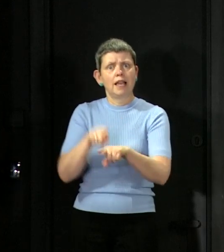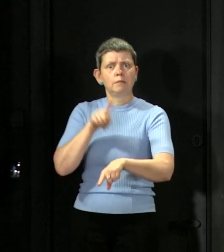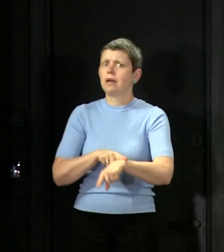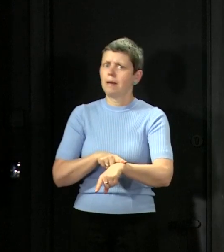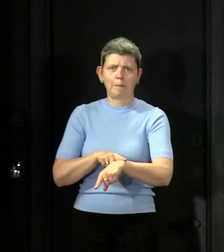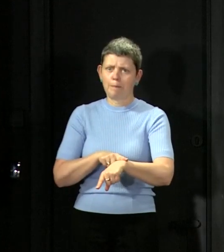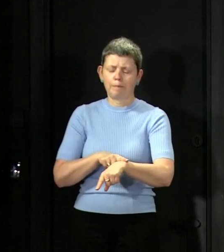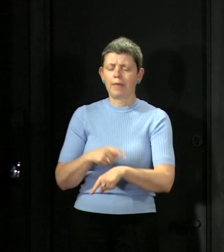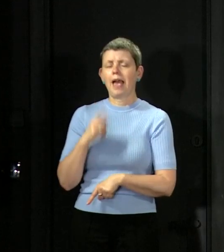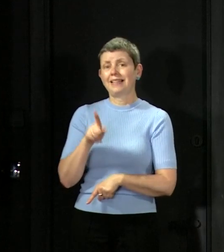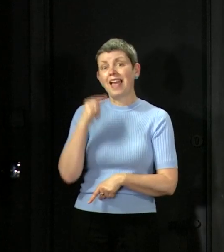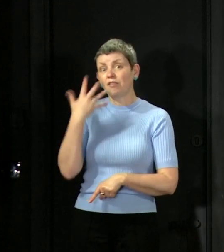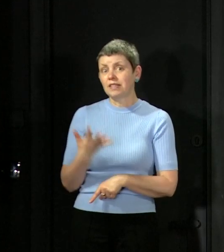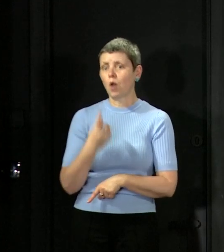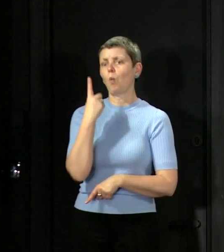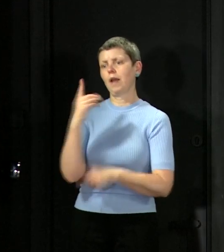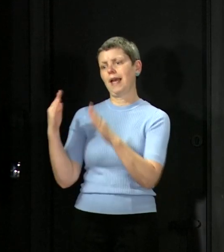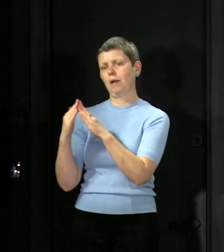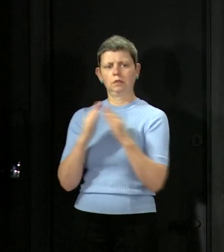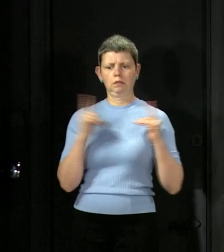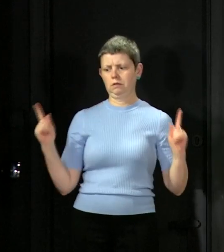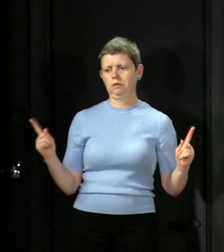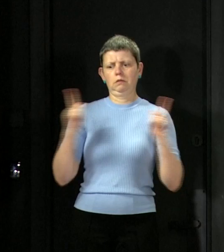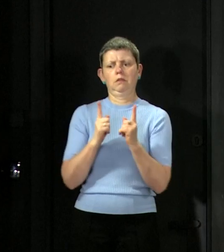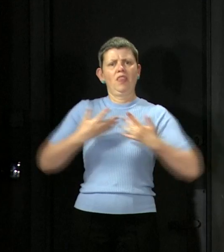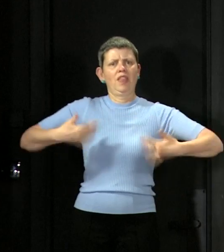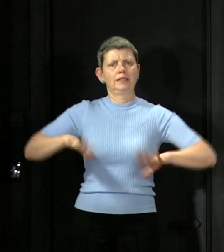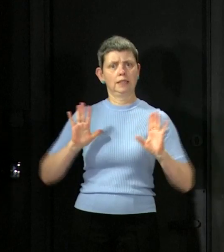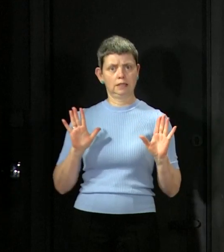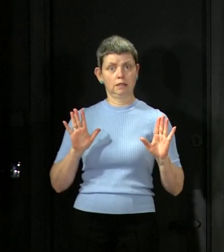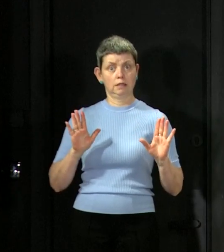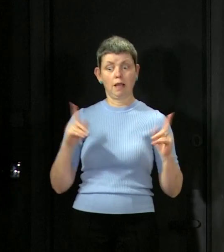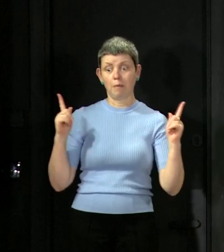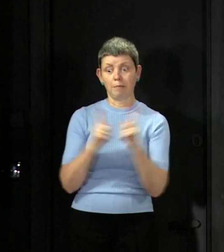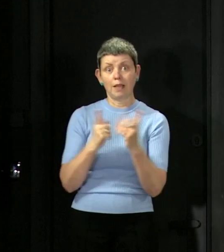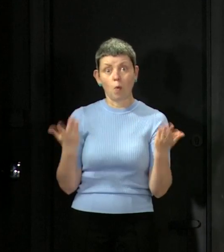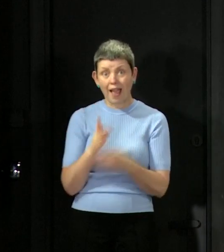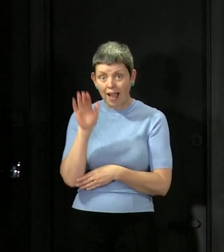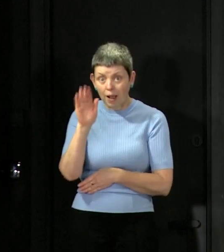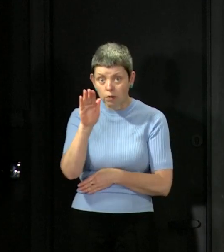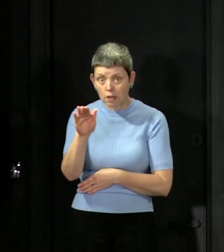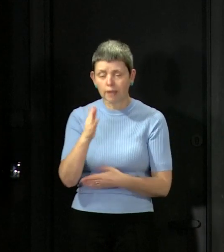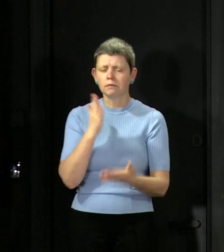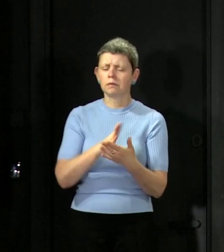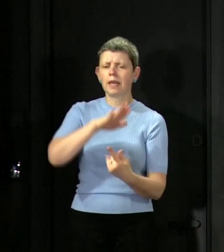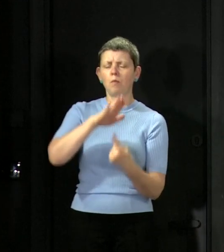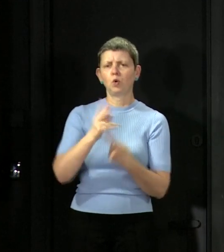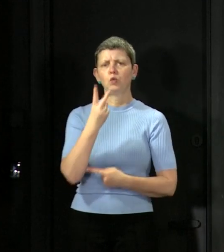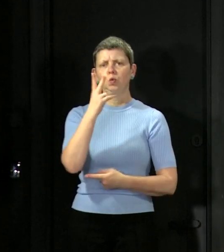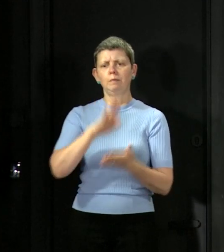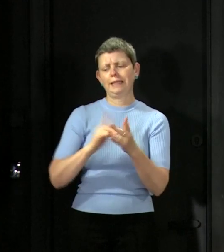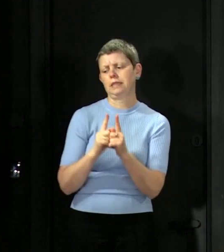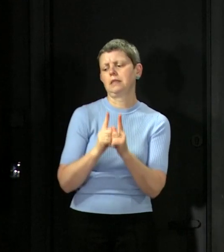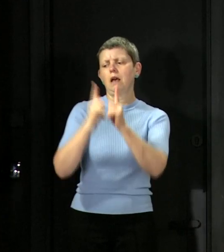household per day. If you do meet up, you need to be outside and you need to stay at least 2 metres away from people in the other